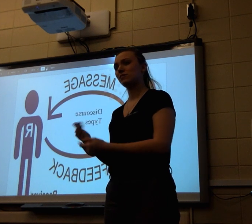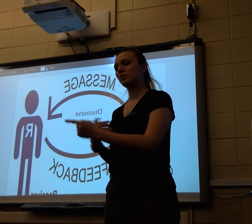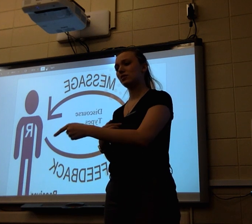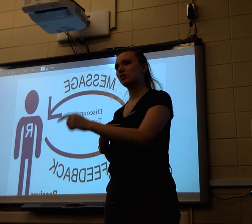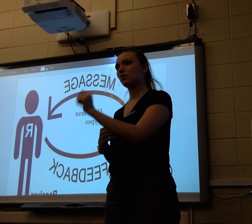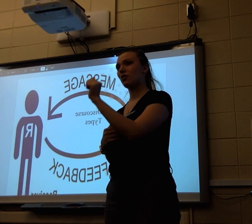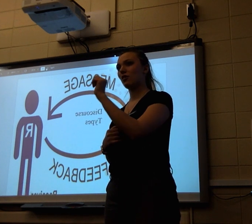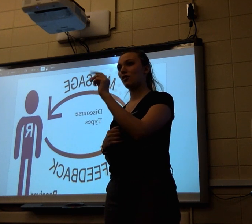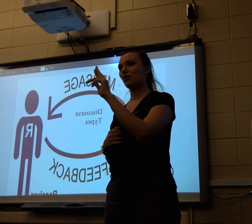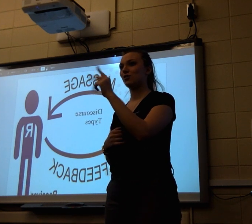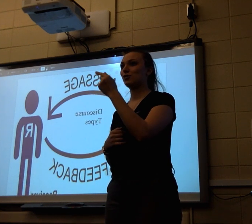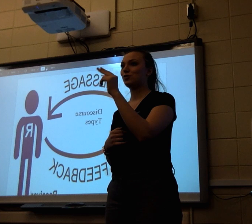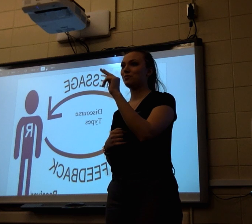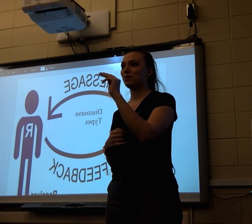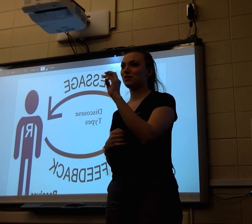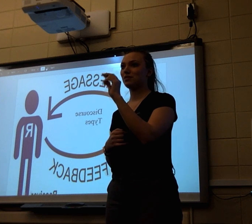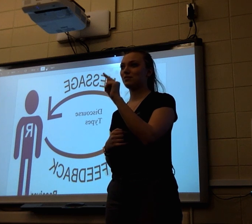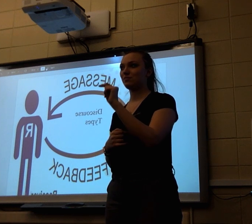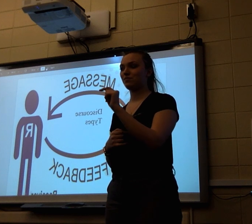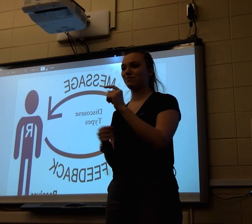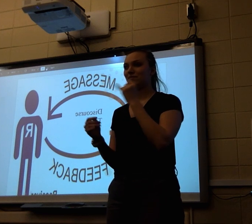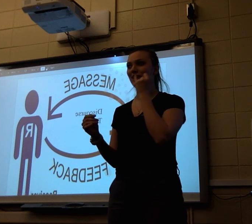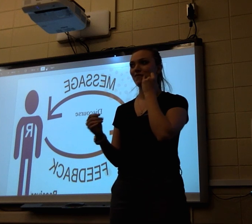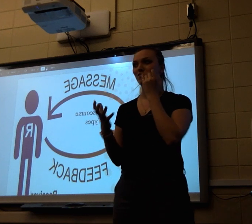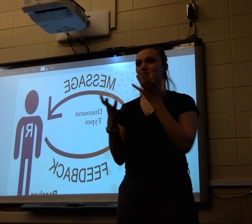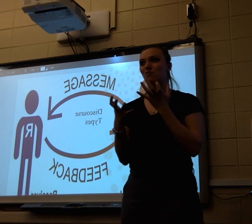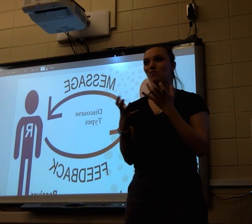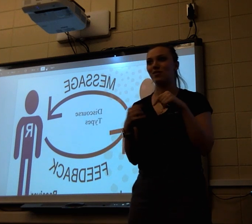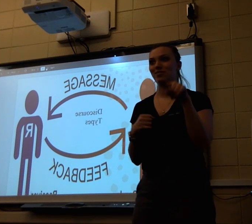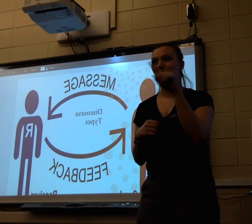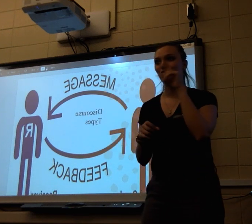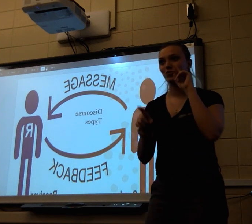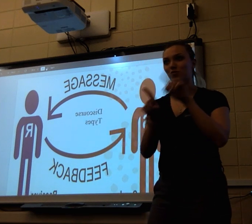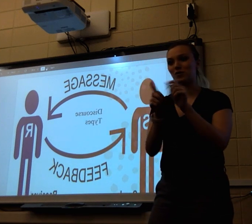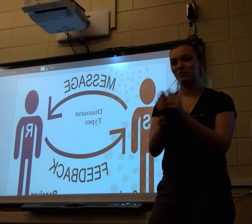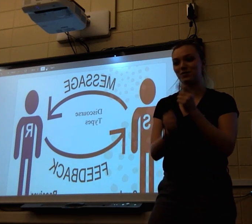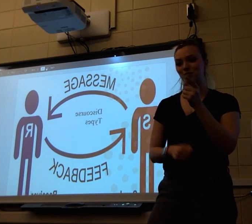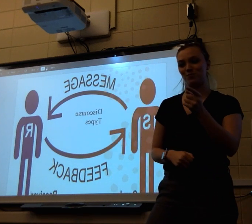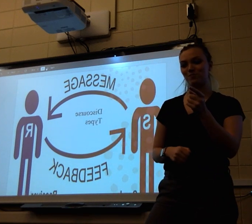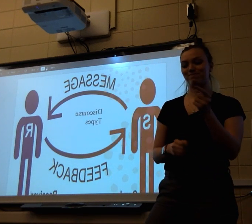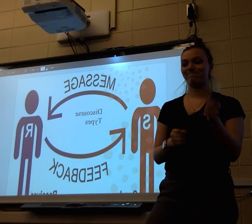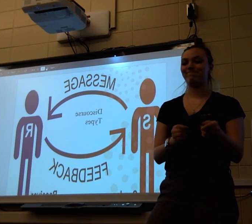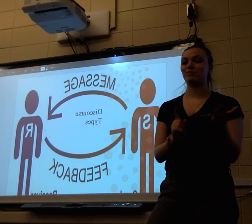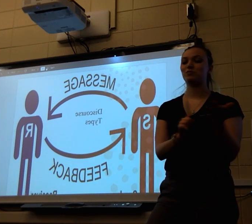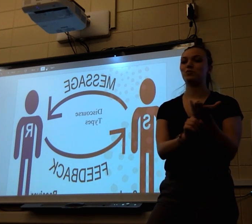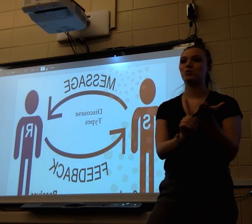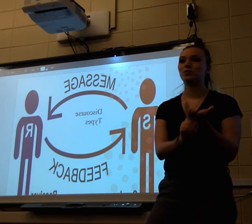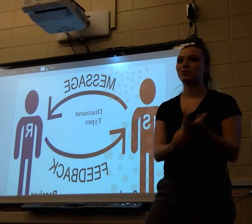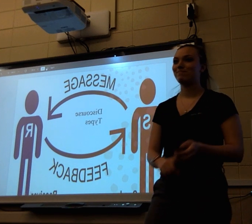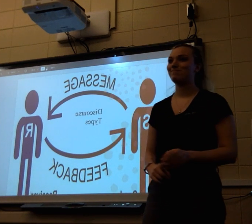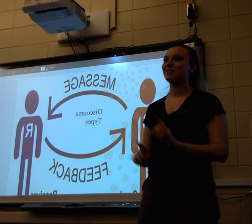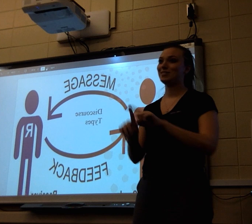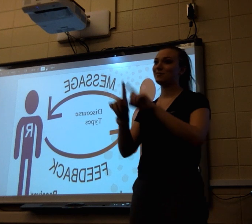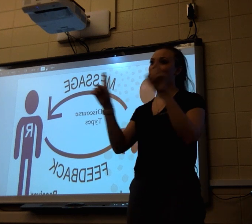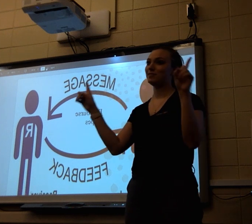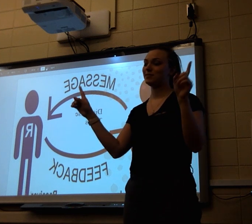look like in ASL? What would change there? Well, how would my body language change? How would I communicate? Okay, so I